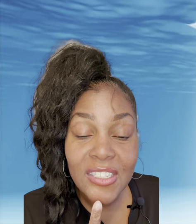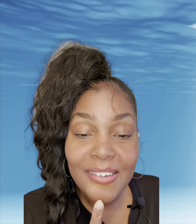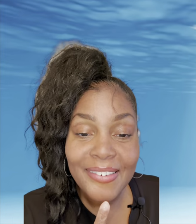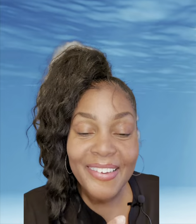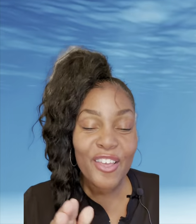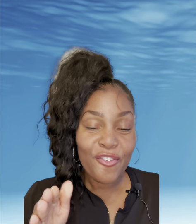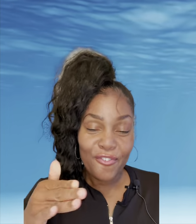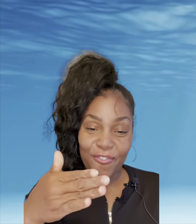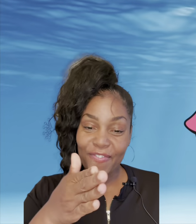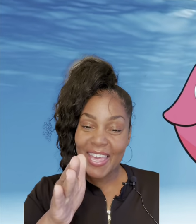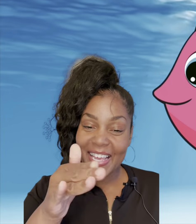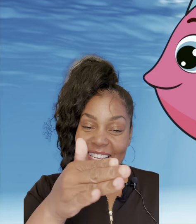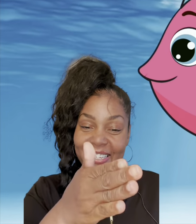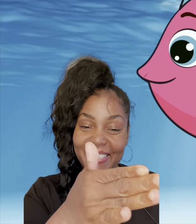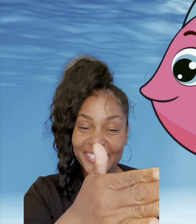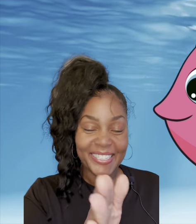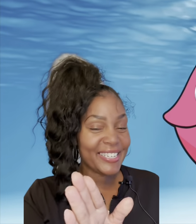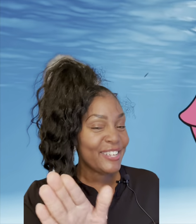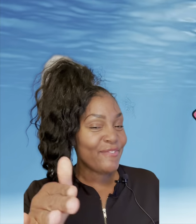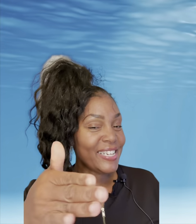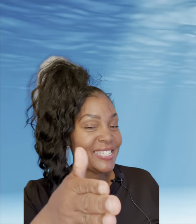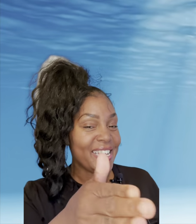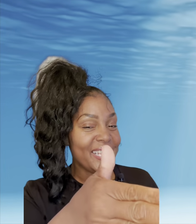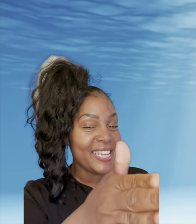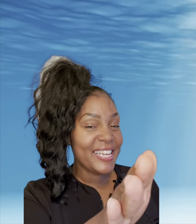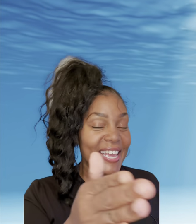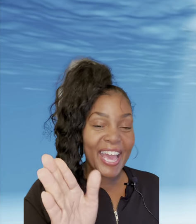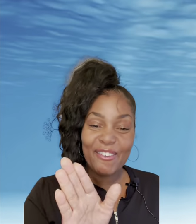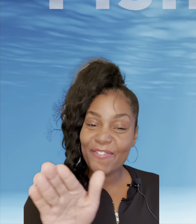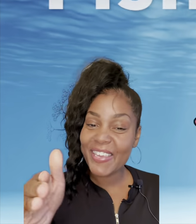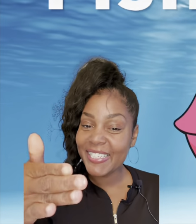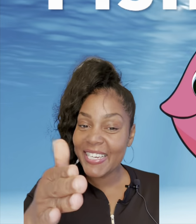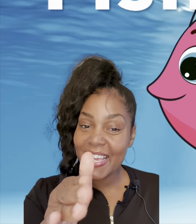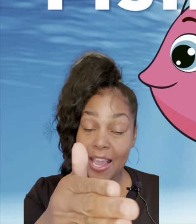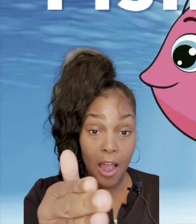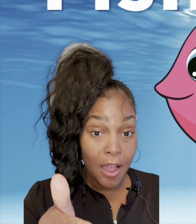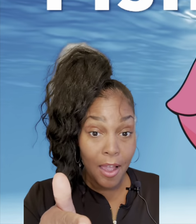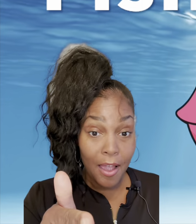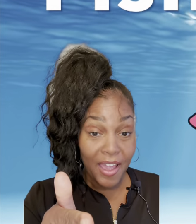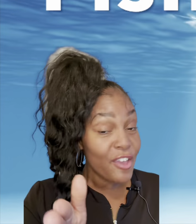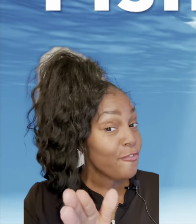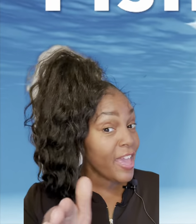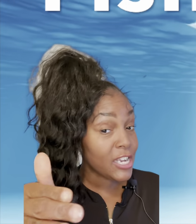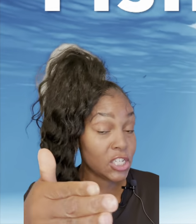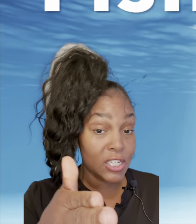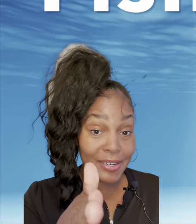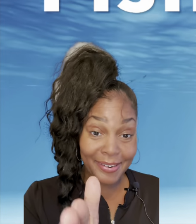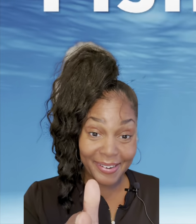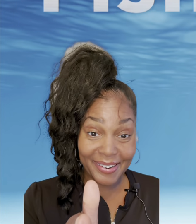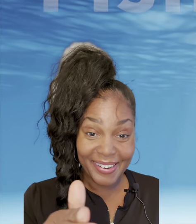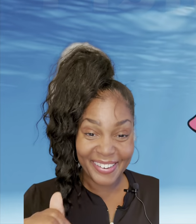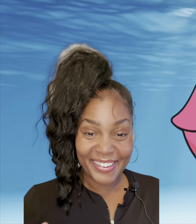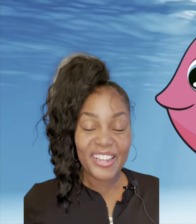Fish. Fish. Fishy. Hi, fishy. Fish.